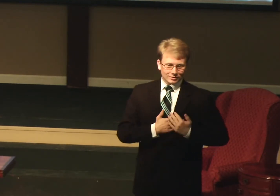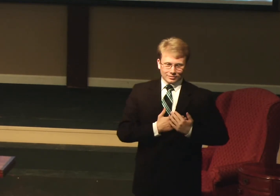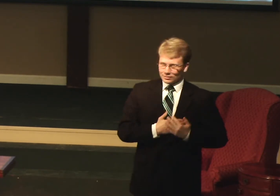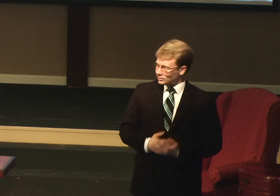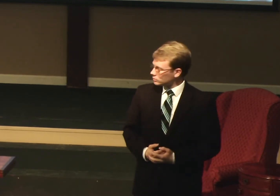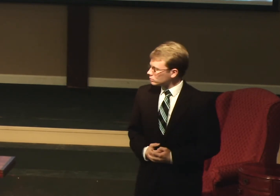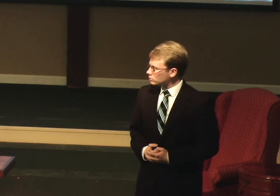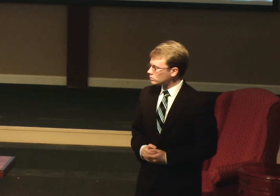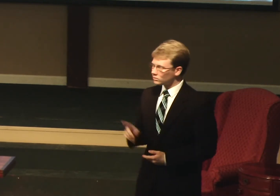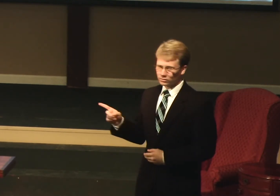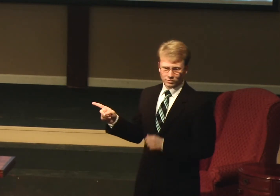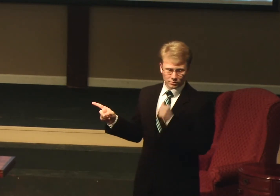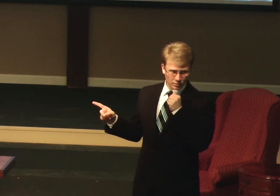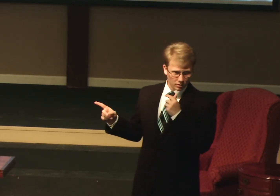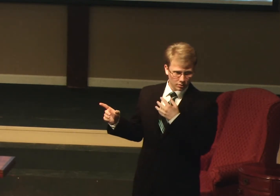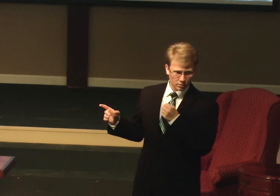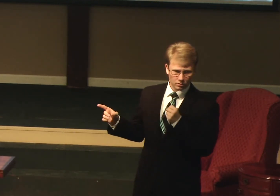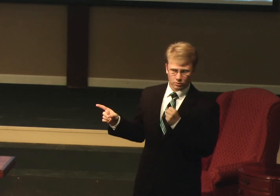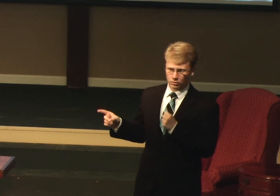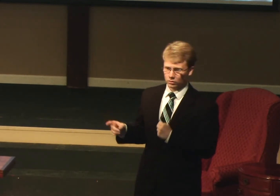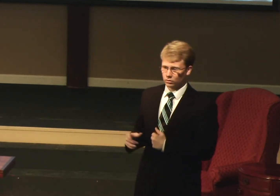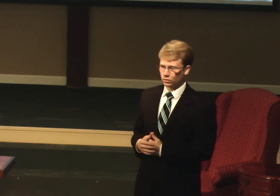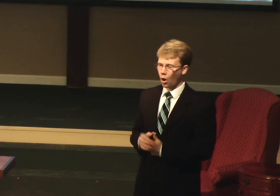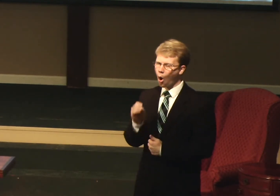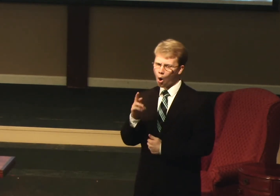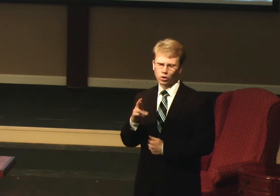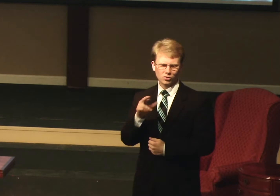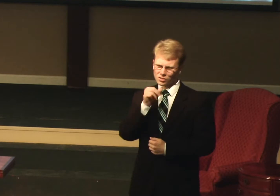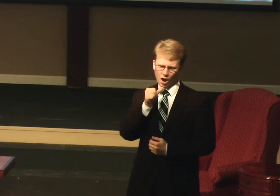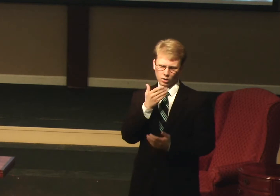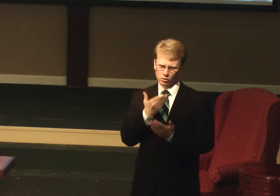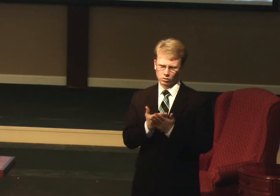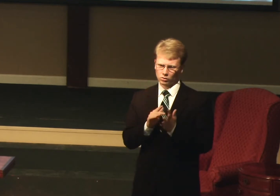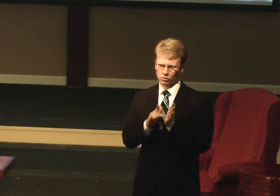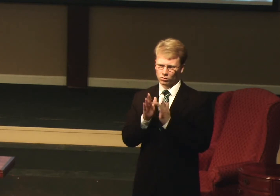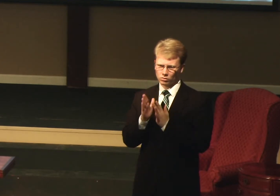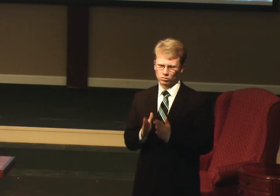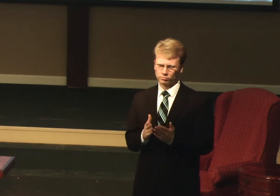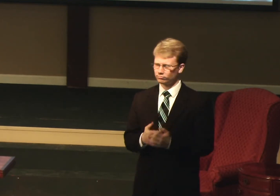you know, there's that girl that you like or that guy that you like. Well, they're not saying, but,